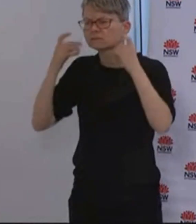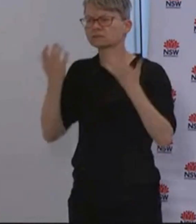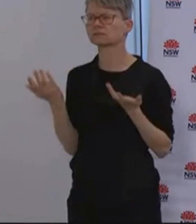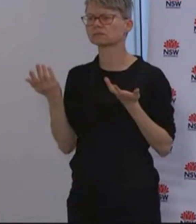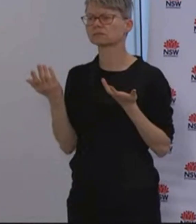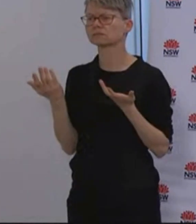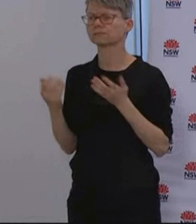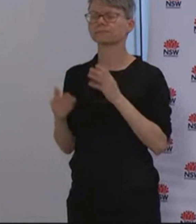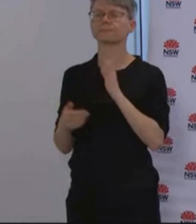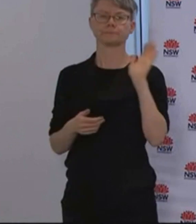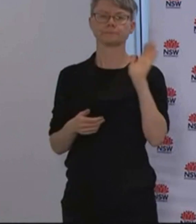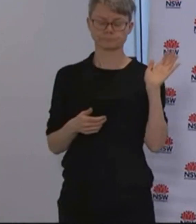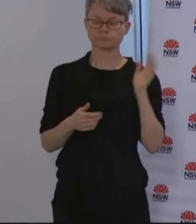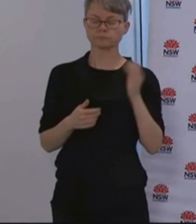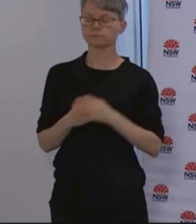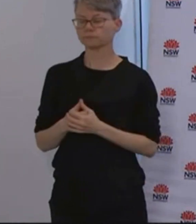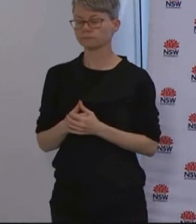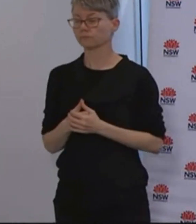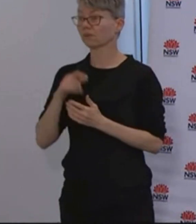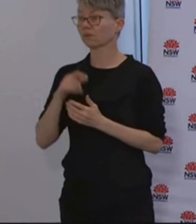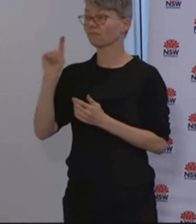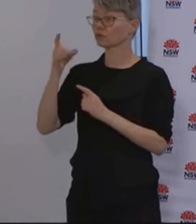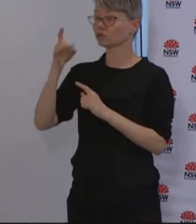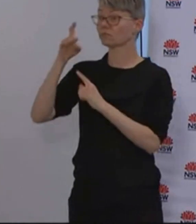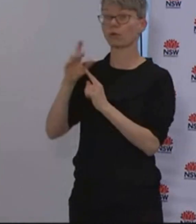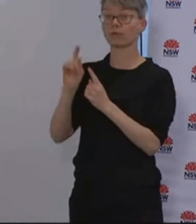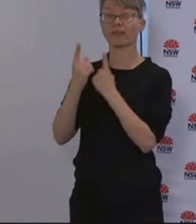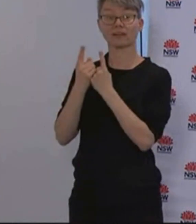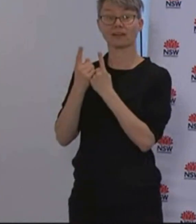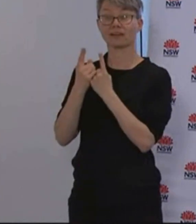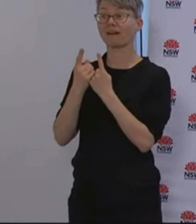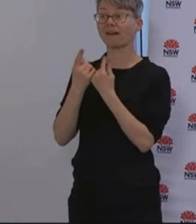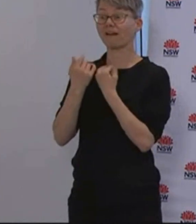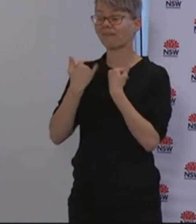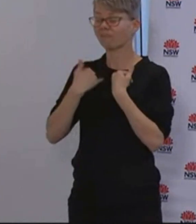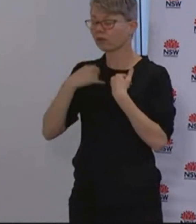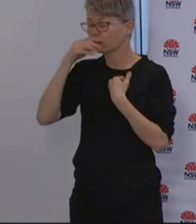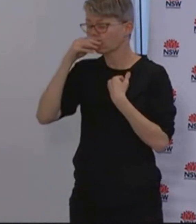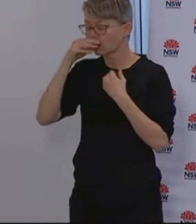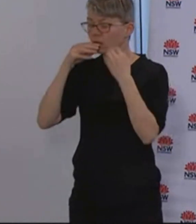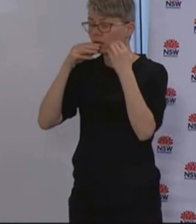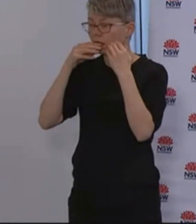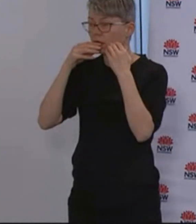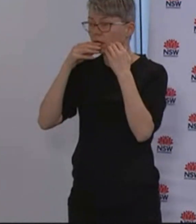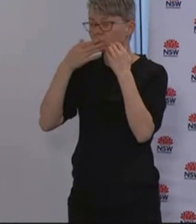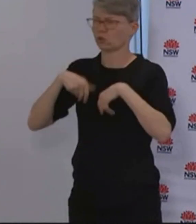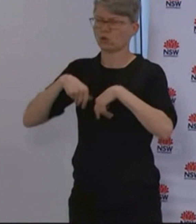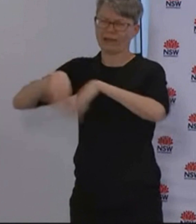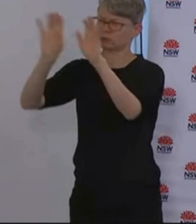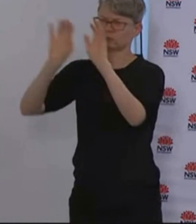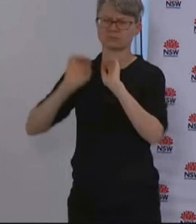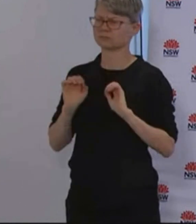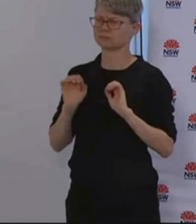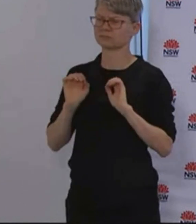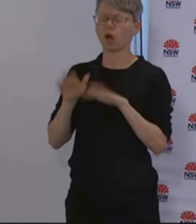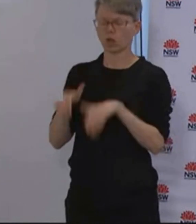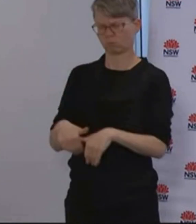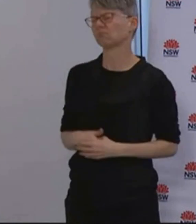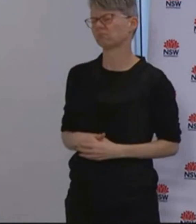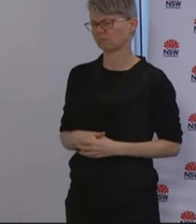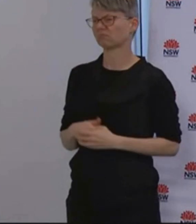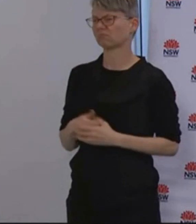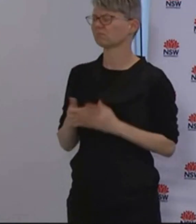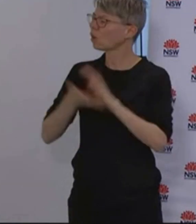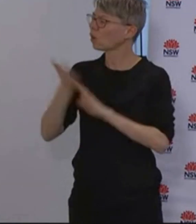So the first line of defence is we don't want you out and about when you've got any symptoms, however mild. Now's not the time to be going